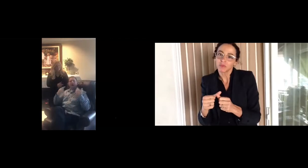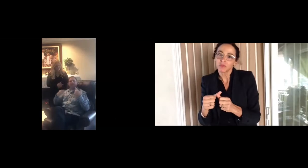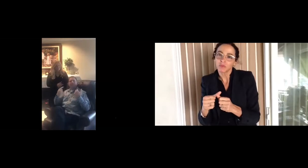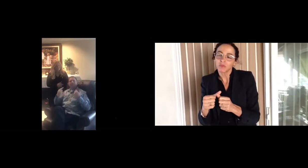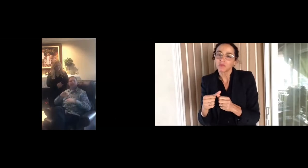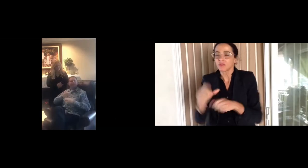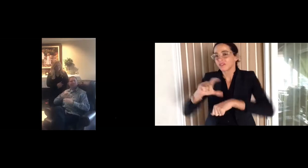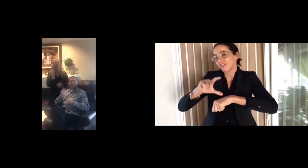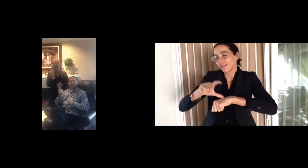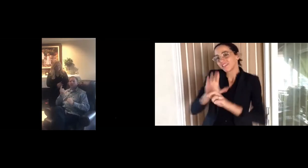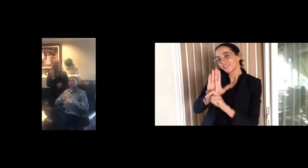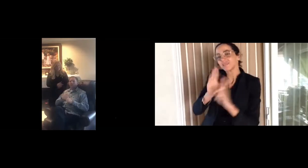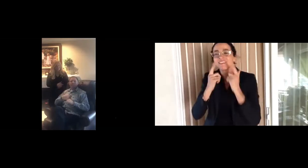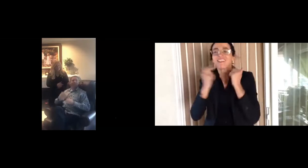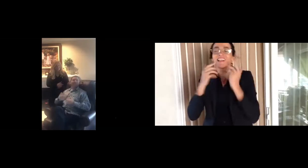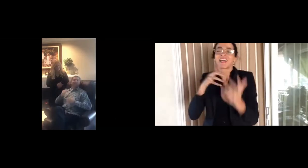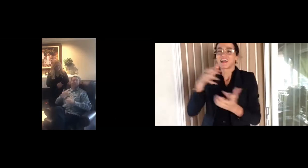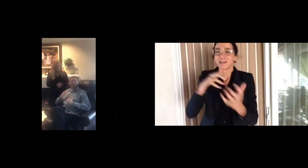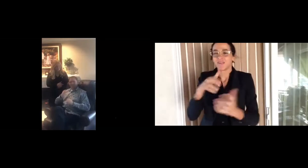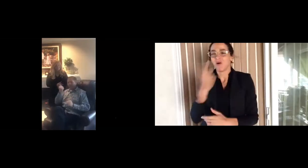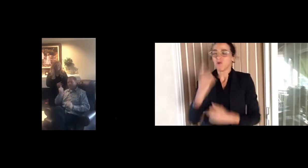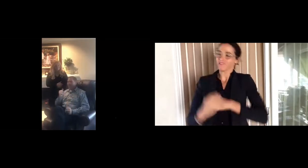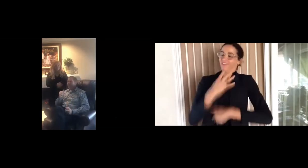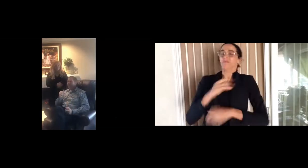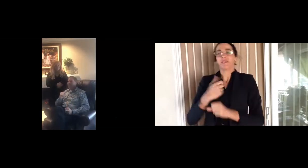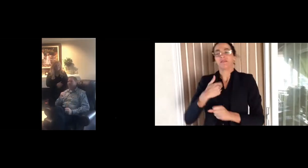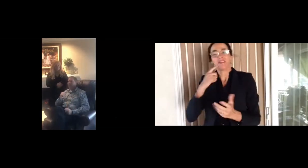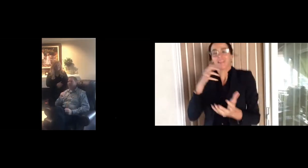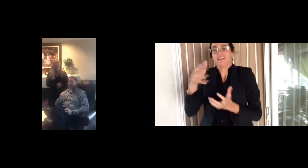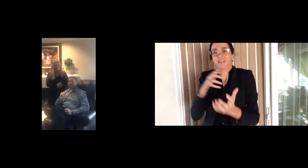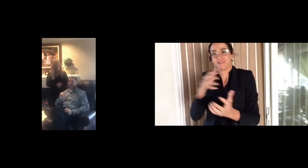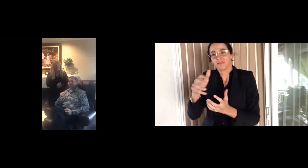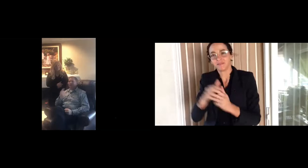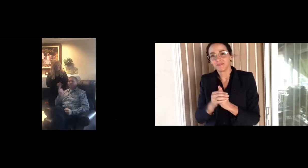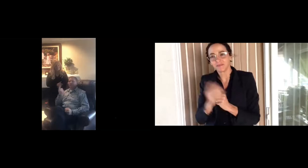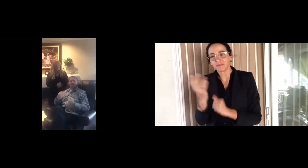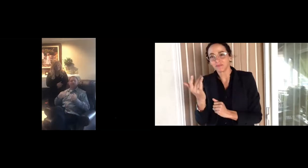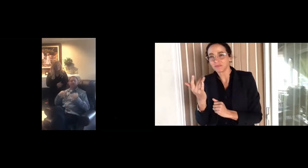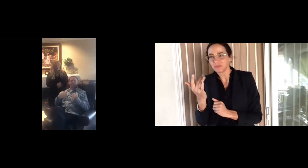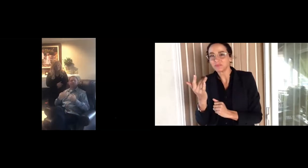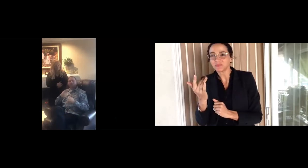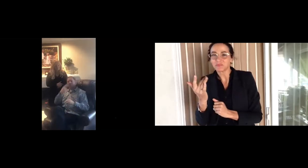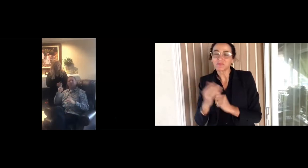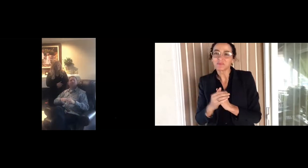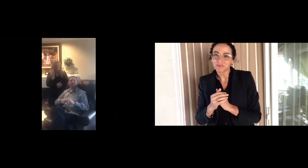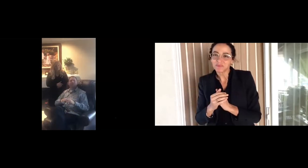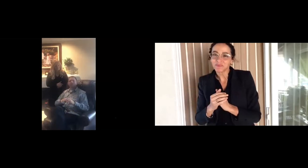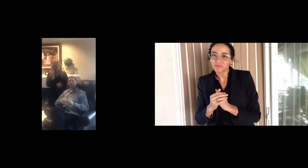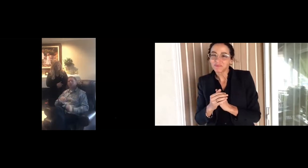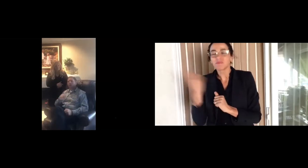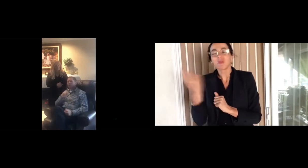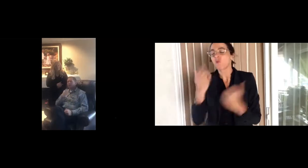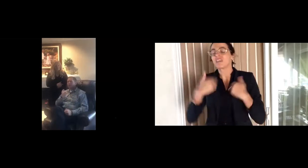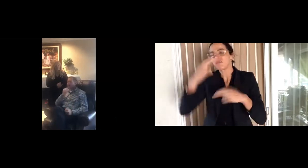Dan's laugh. Always make me laugh because it's always having fun.